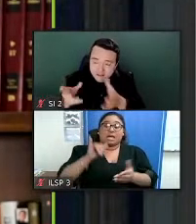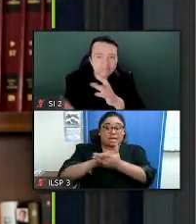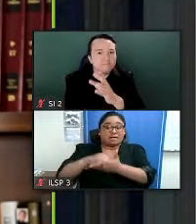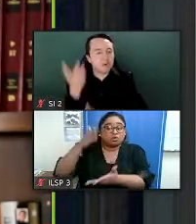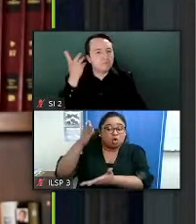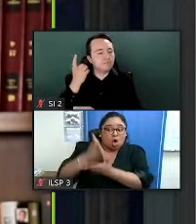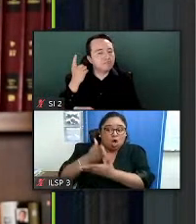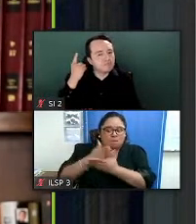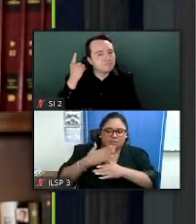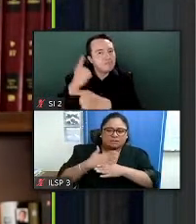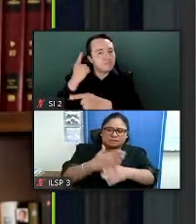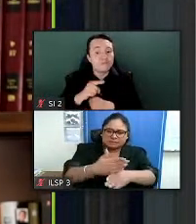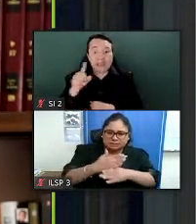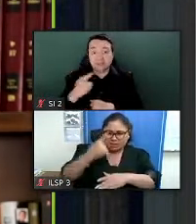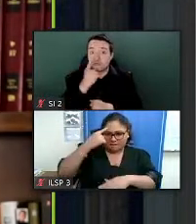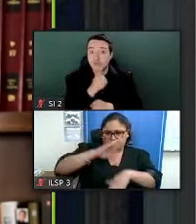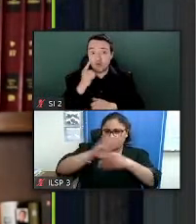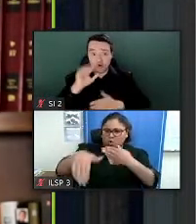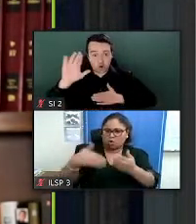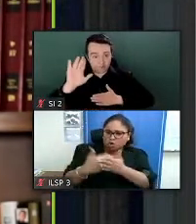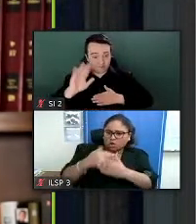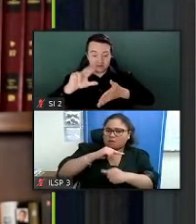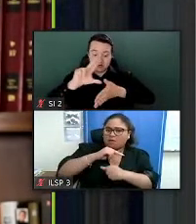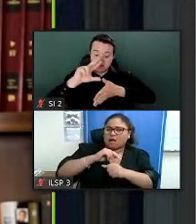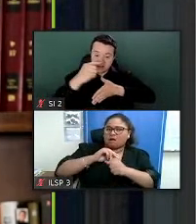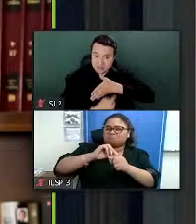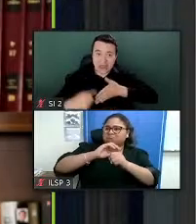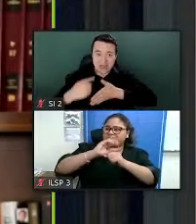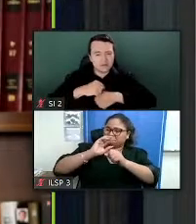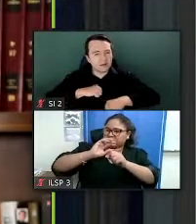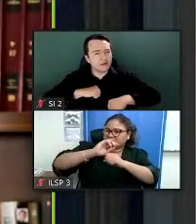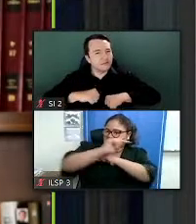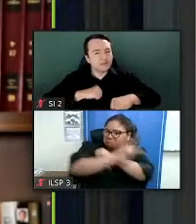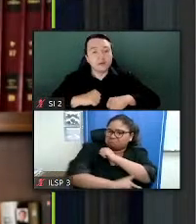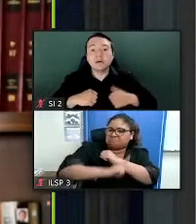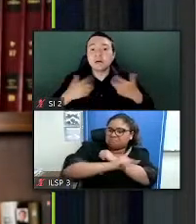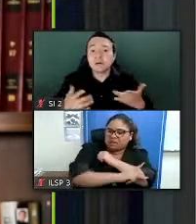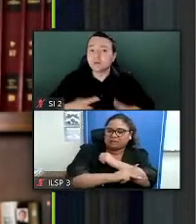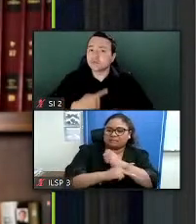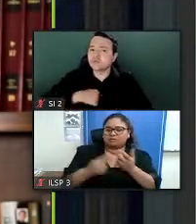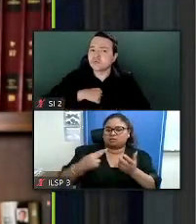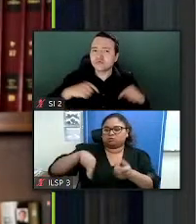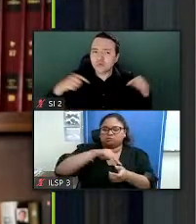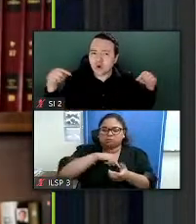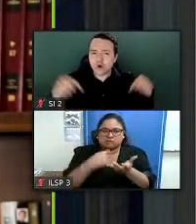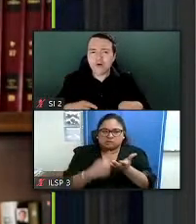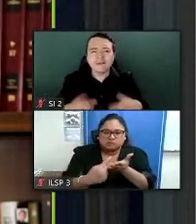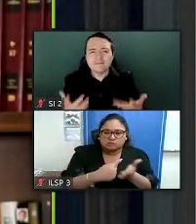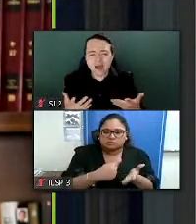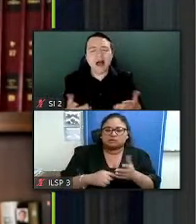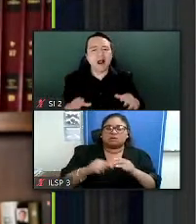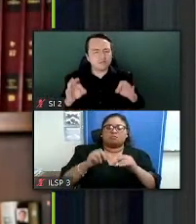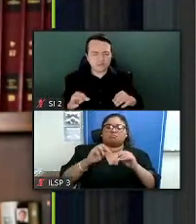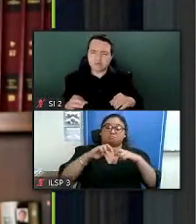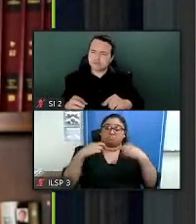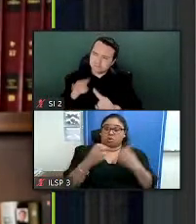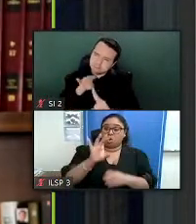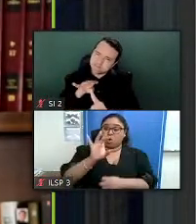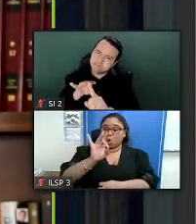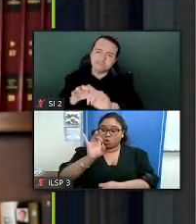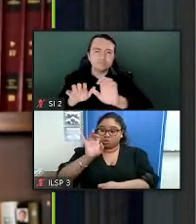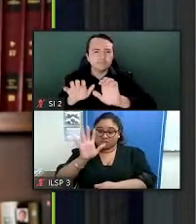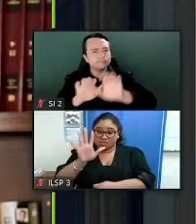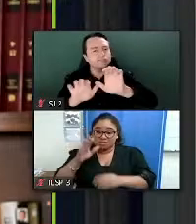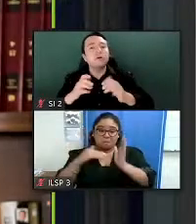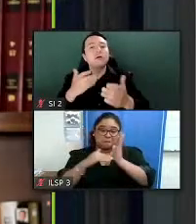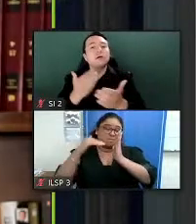so this short commitment by each nation of the americas has us together for defending the